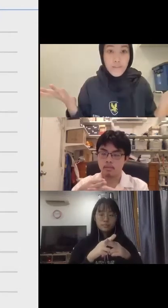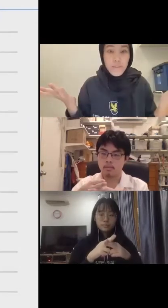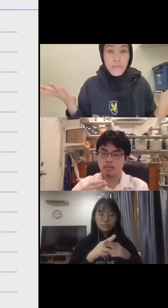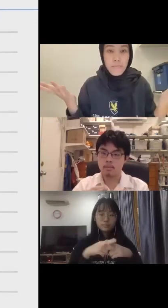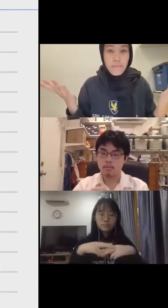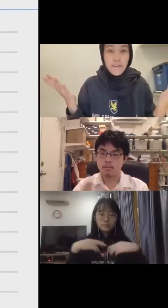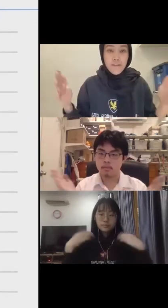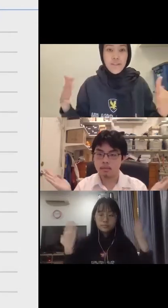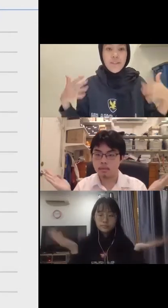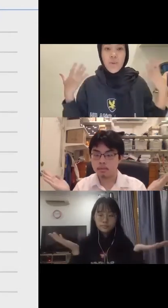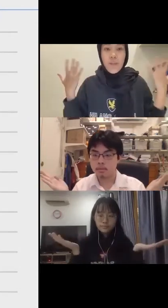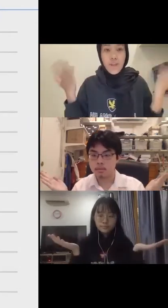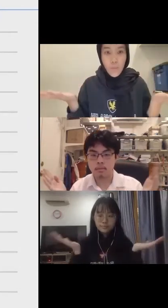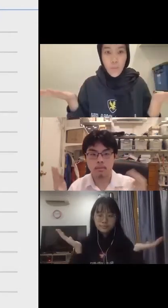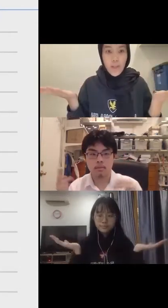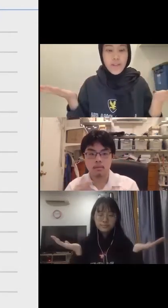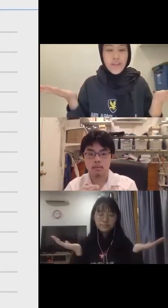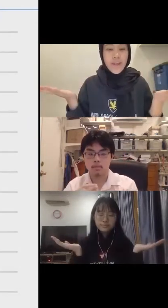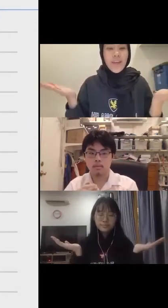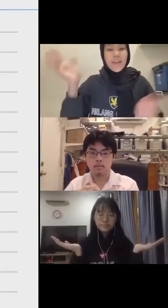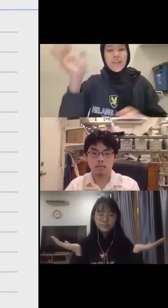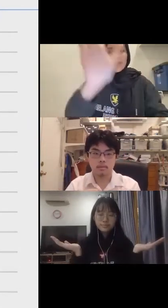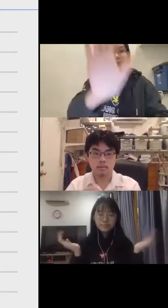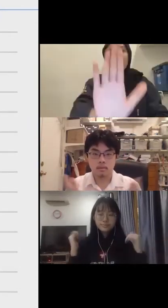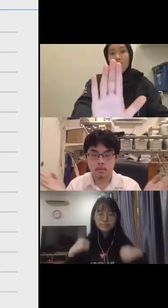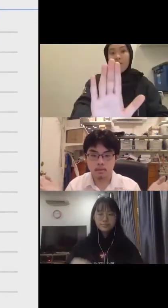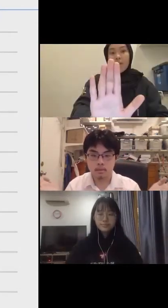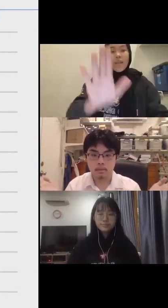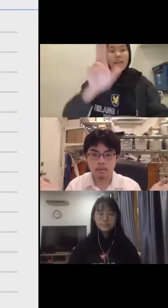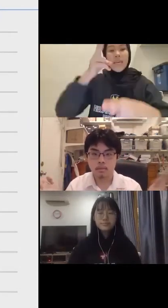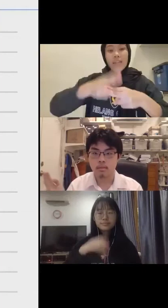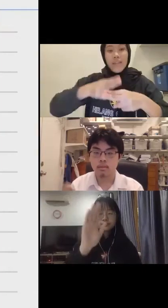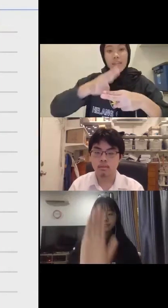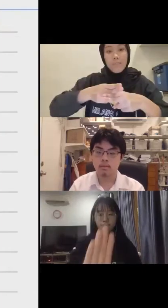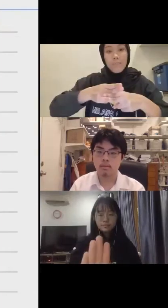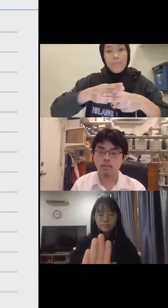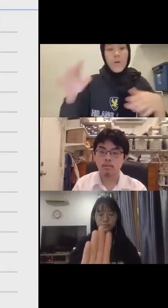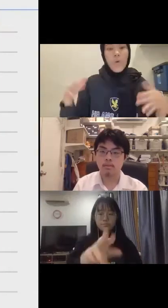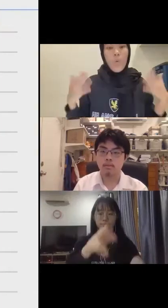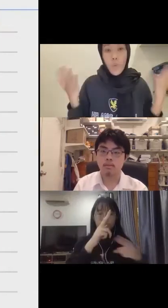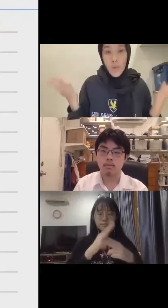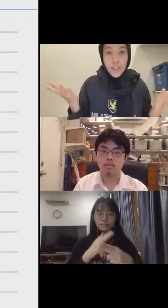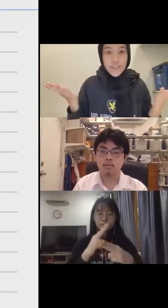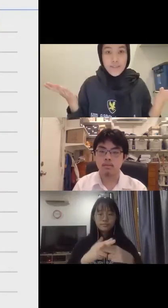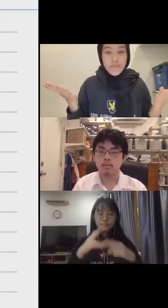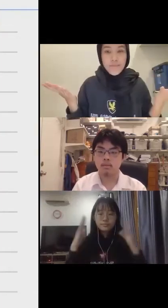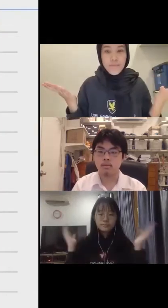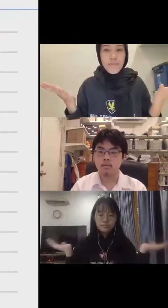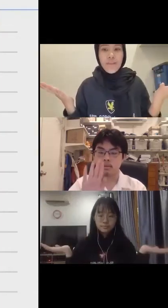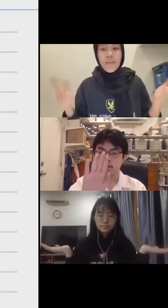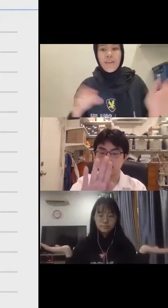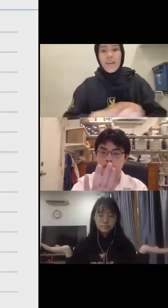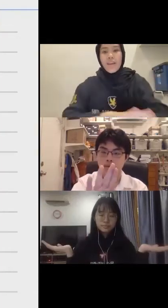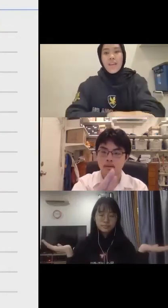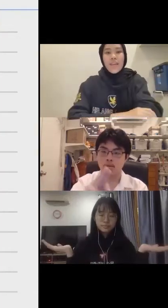what? So this is what. So your name, what?